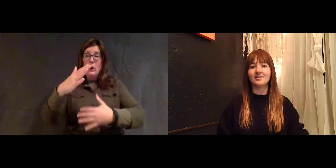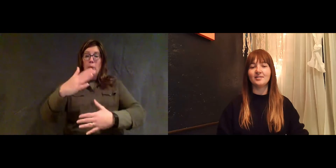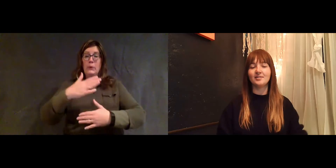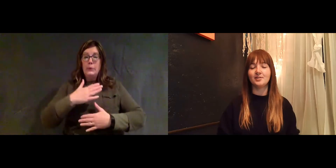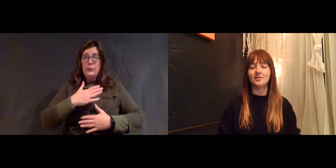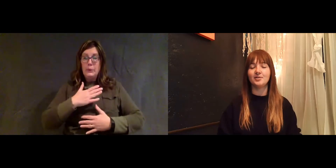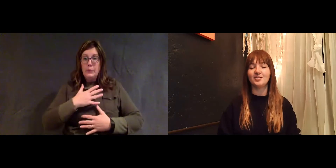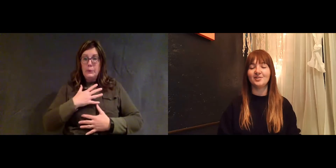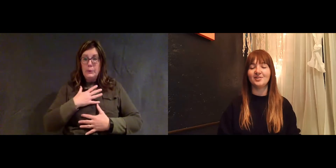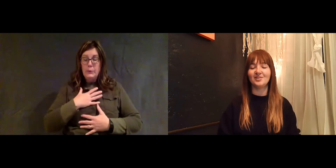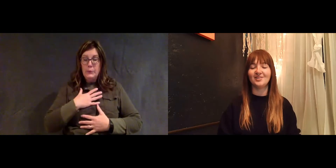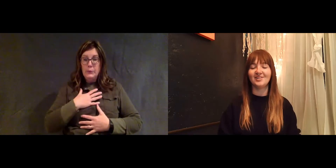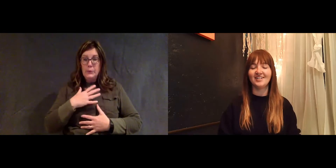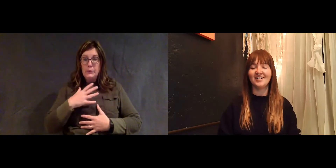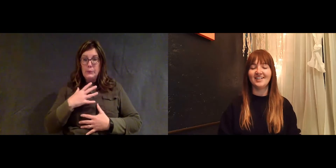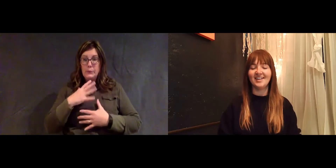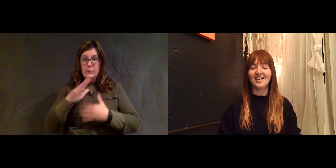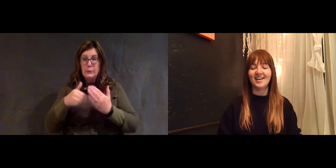exhale.